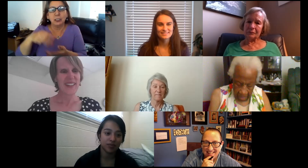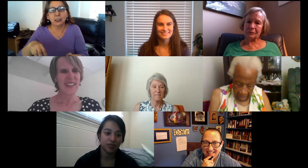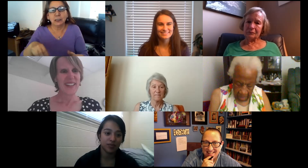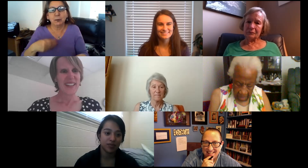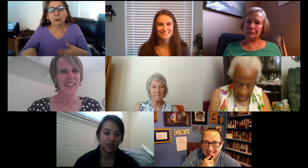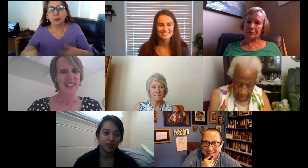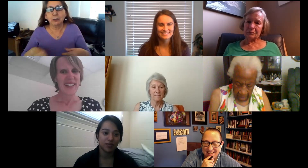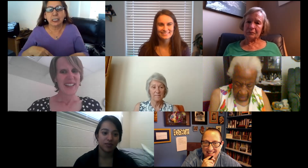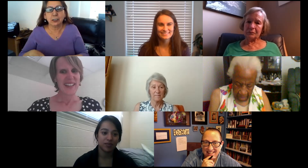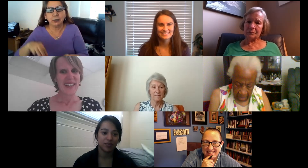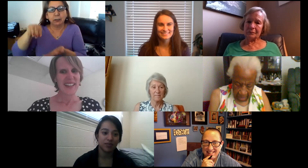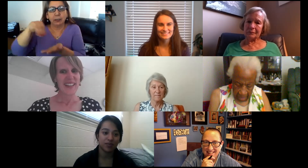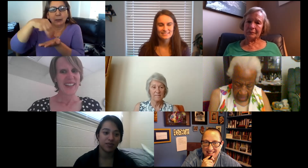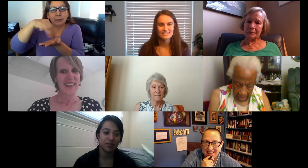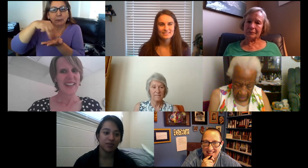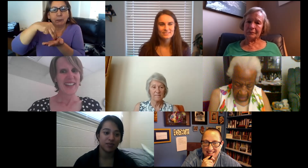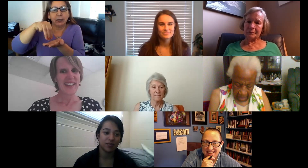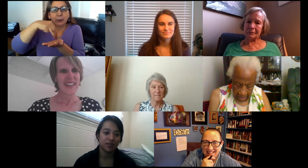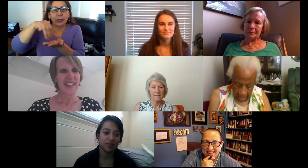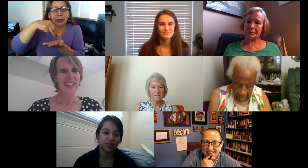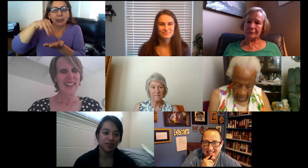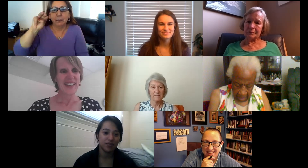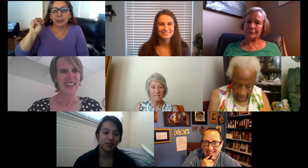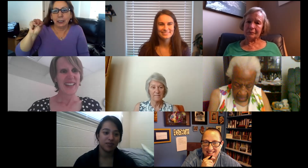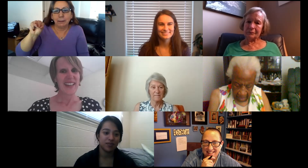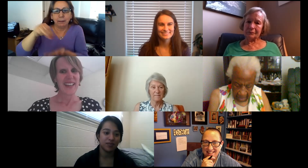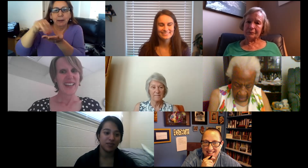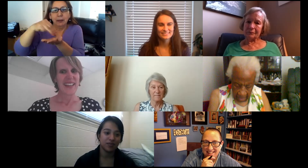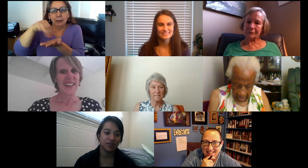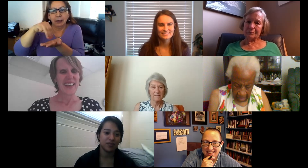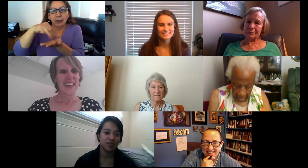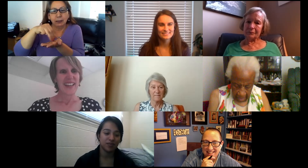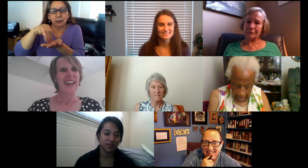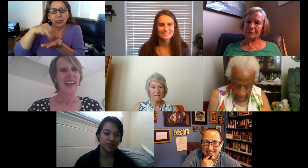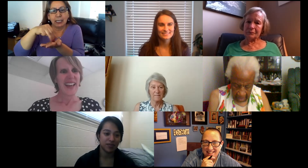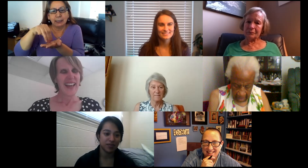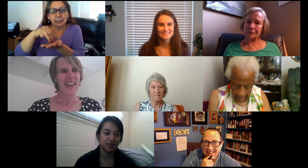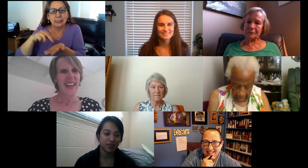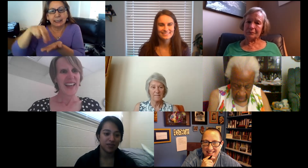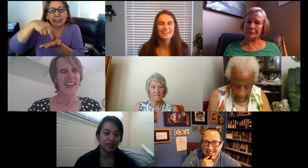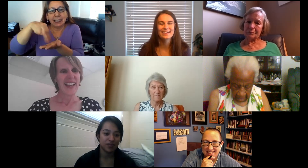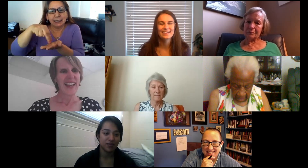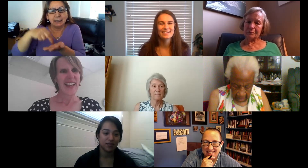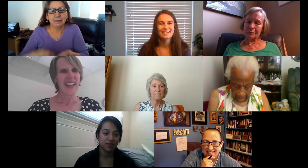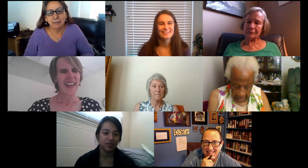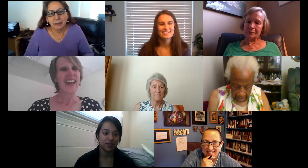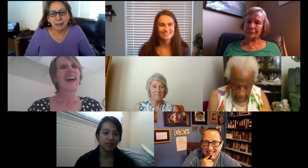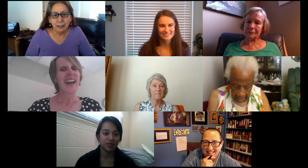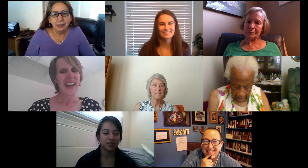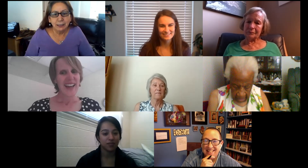she's a political dancer. Her name is Margarita with an M. So she dances. This is dancing. So it